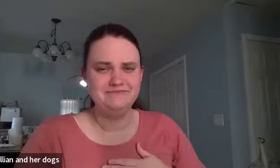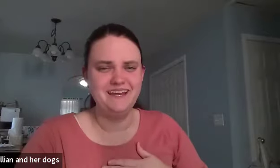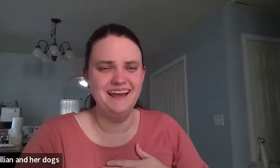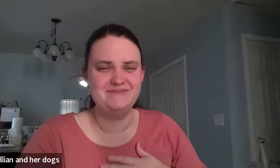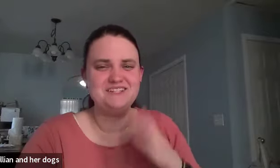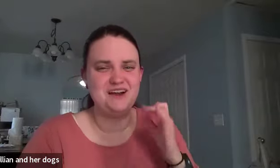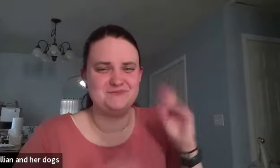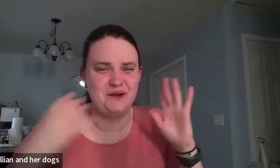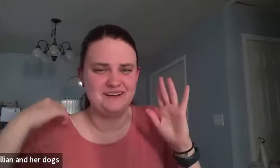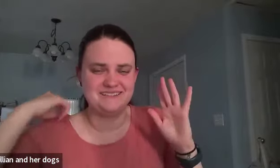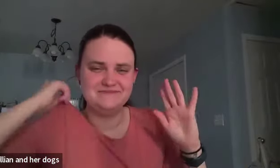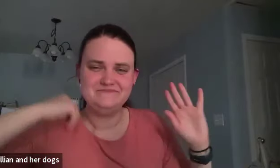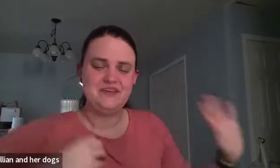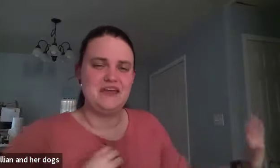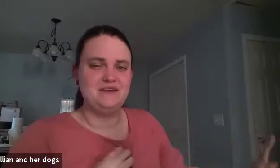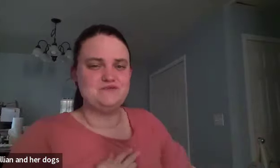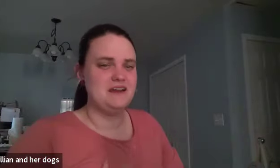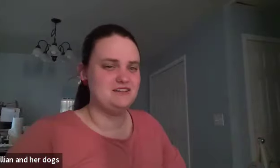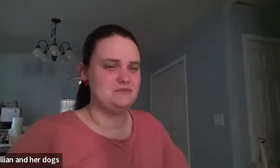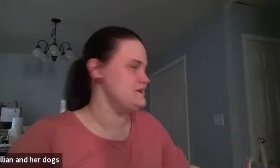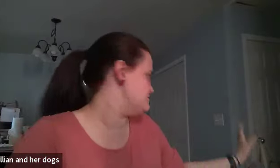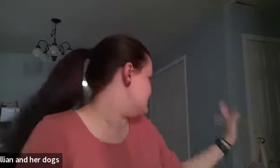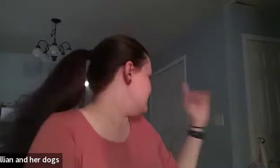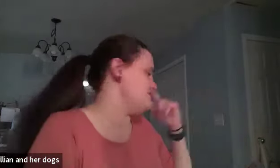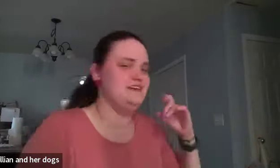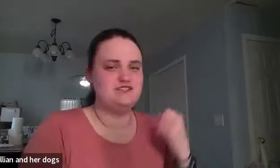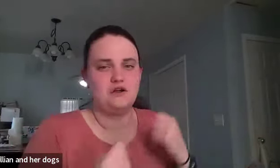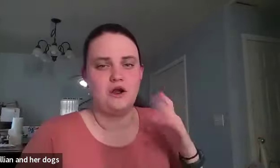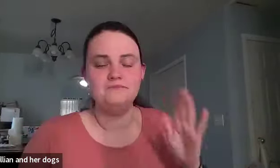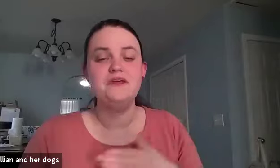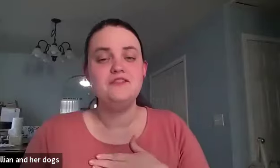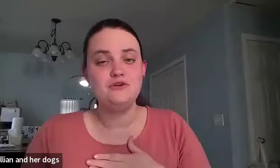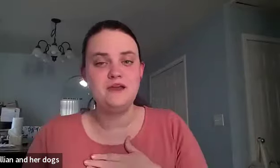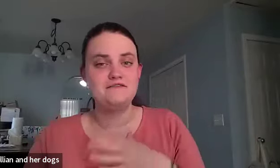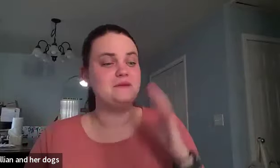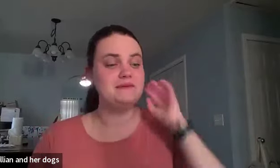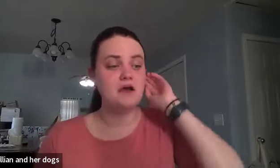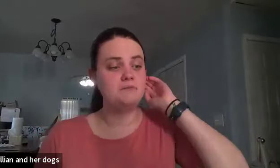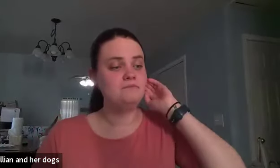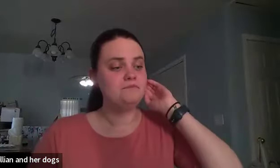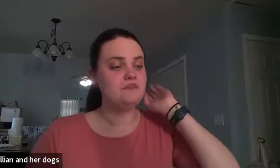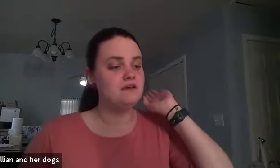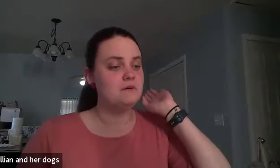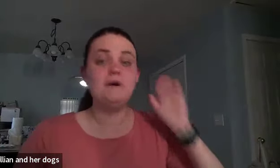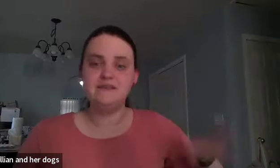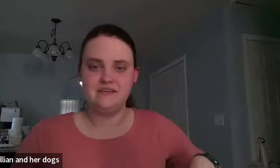Sorry, my dog's barked, and he was right under me when he was resting. I think he saw a car. Threw me off for a minute.